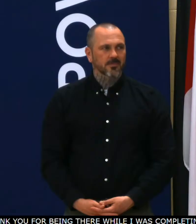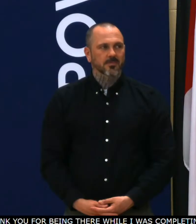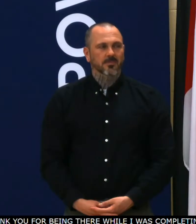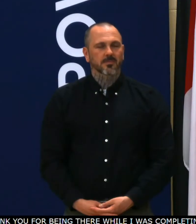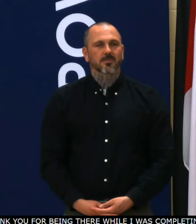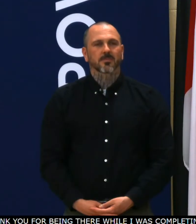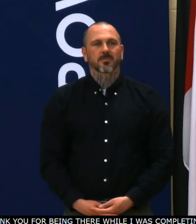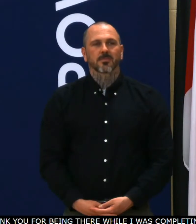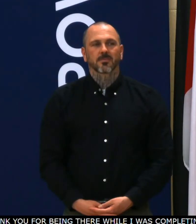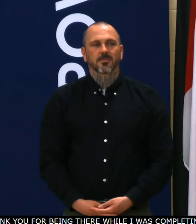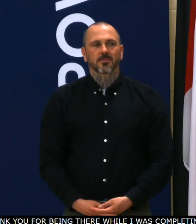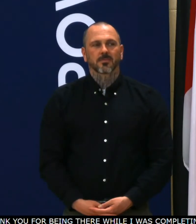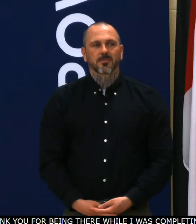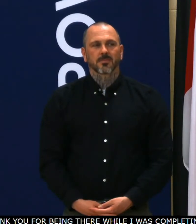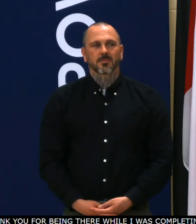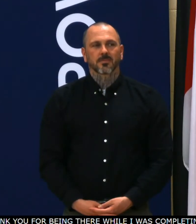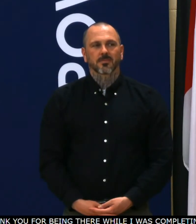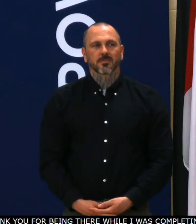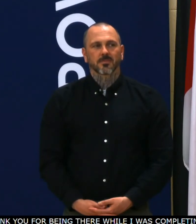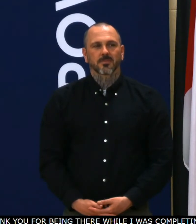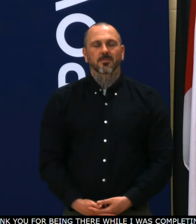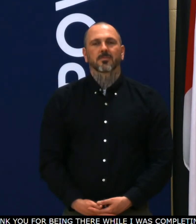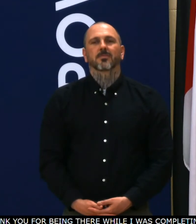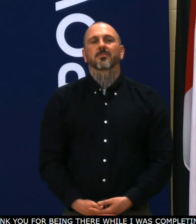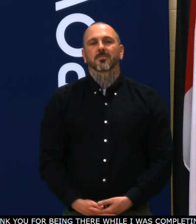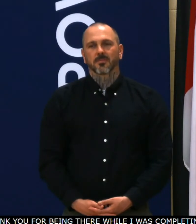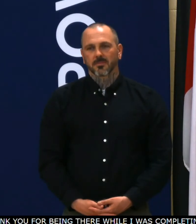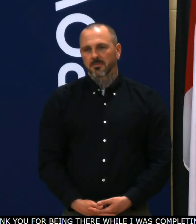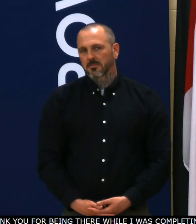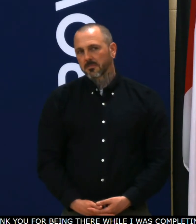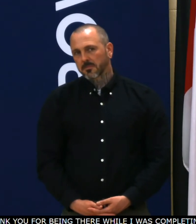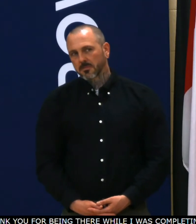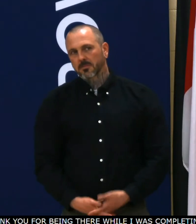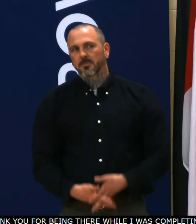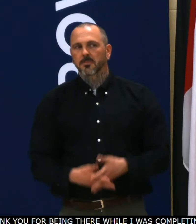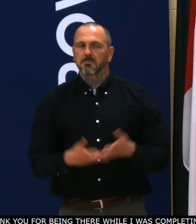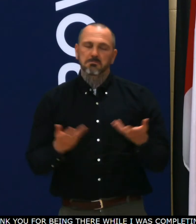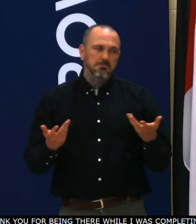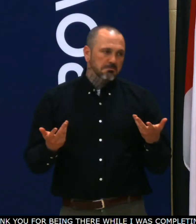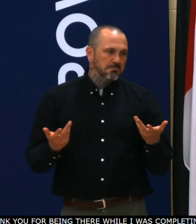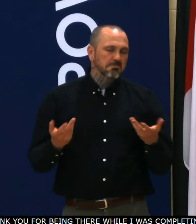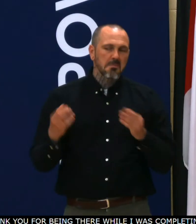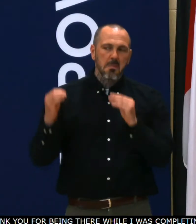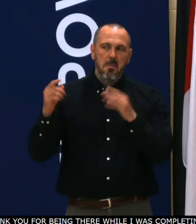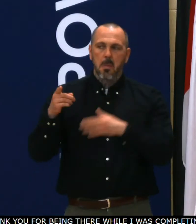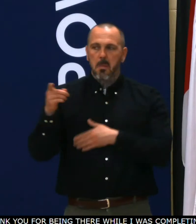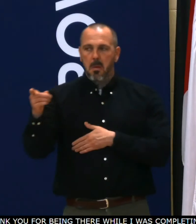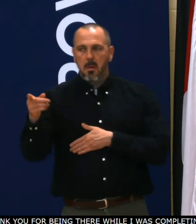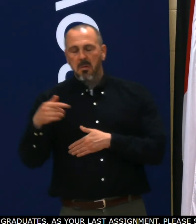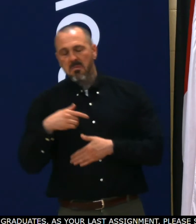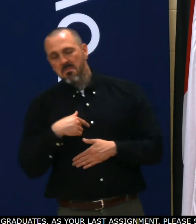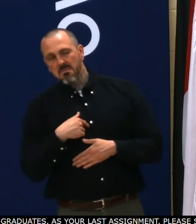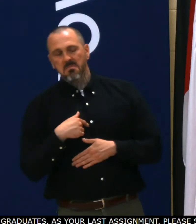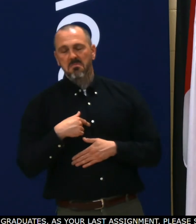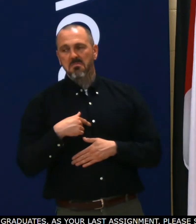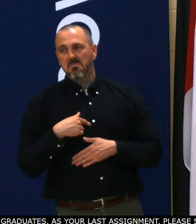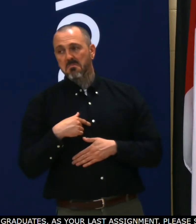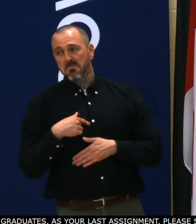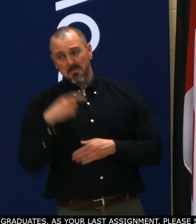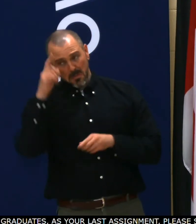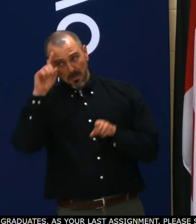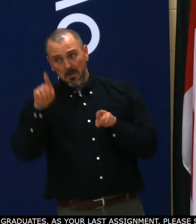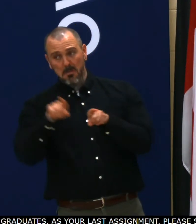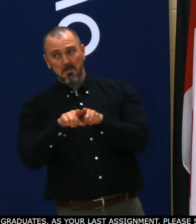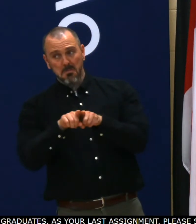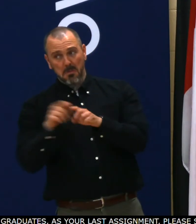And for your last assignment, on behalf of all the faculty and staff here, I get to grant your